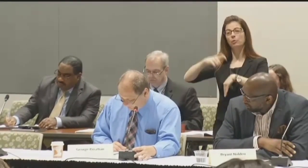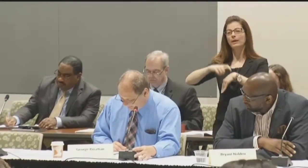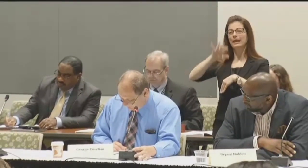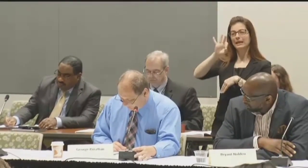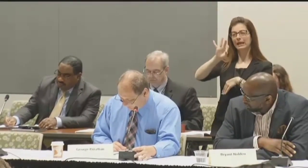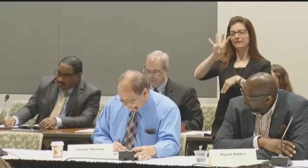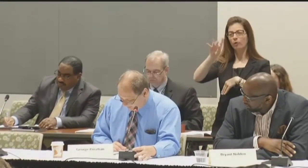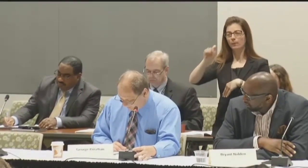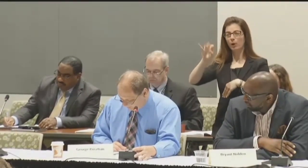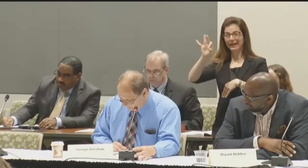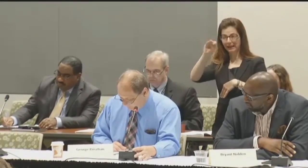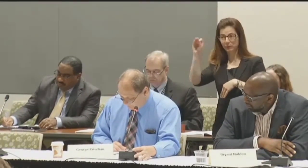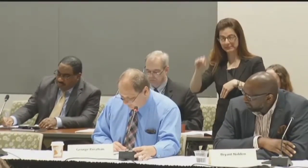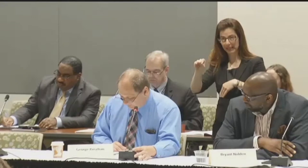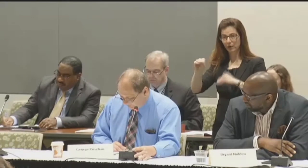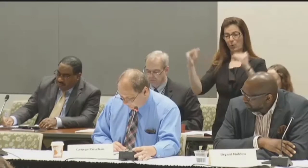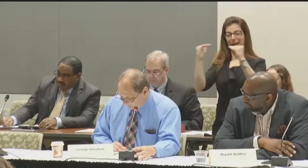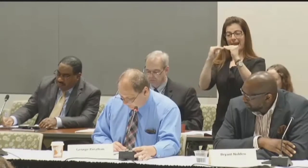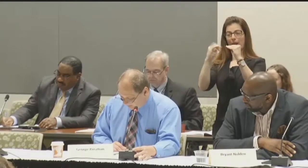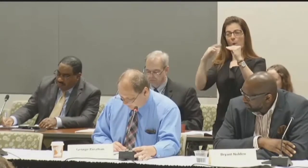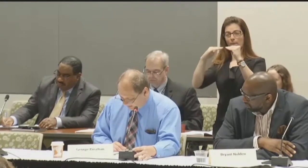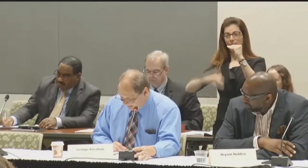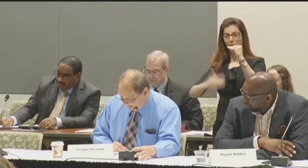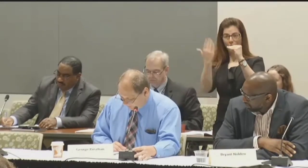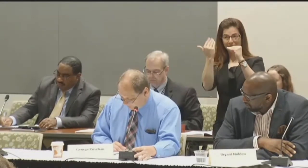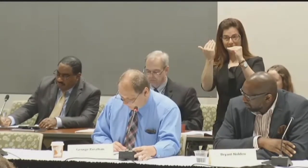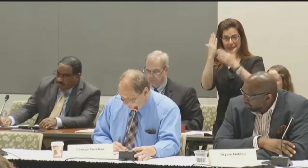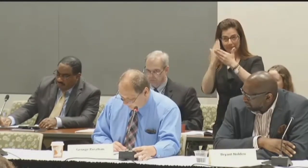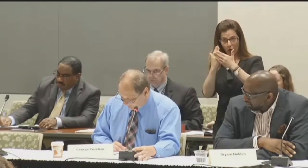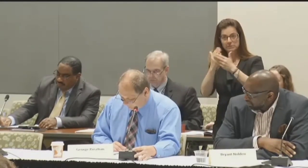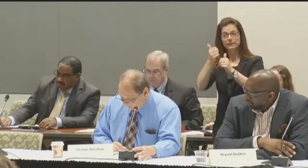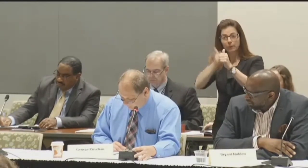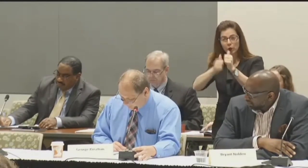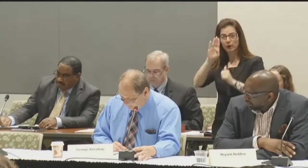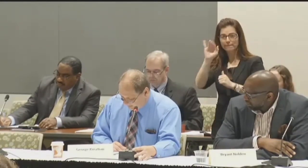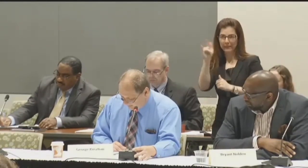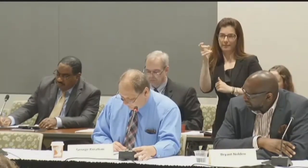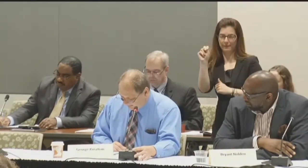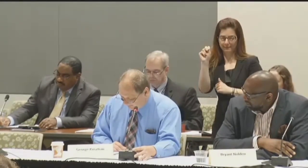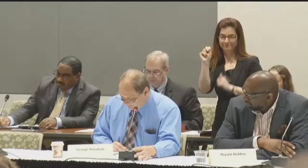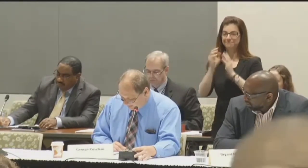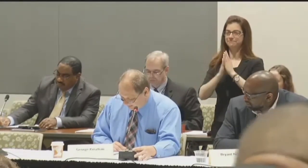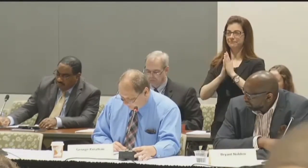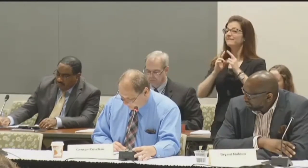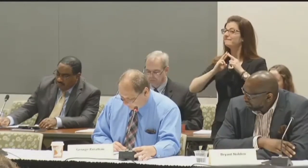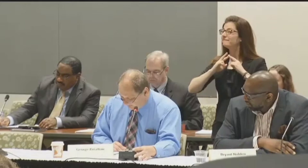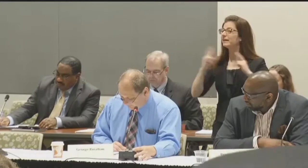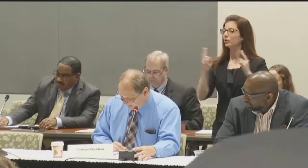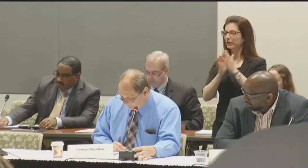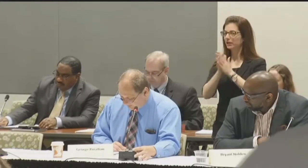94.9% of the samples were at or below 15 parts per billion. And what's very encouraging is that the